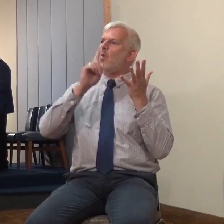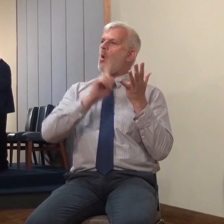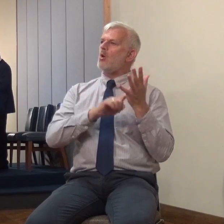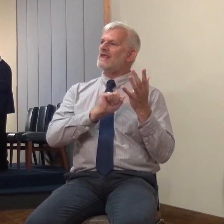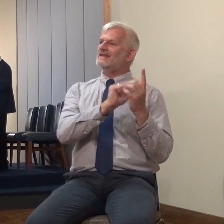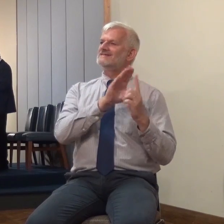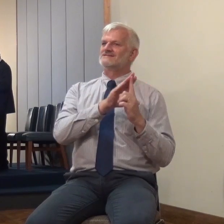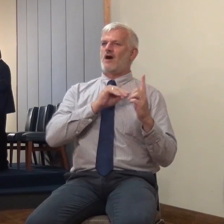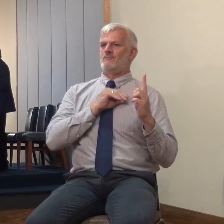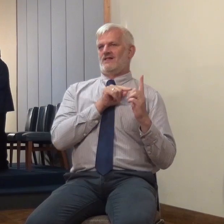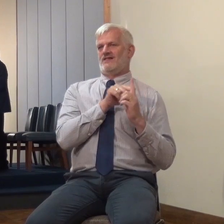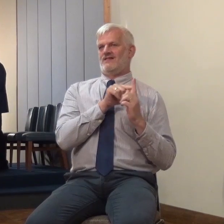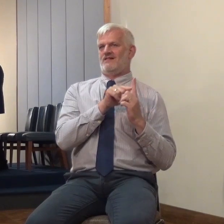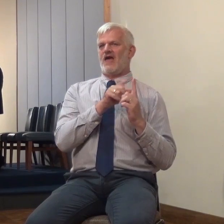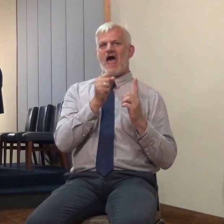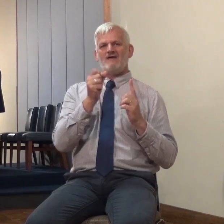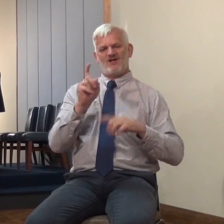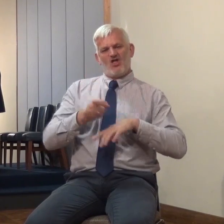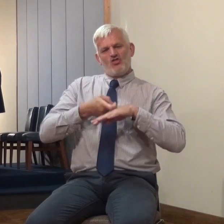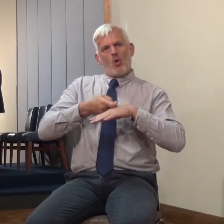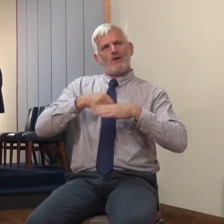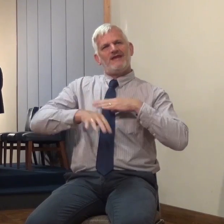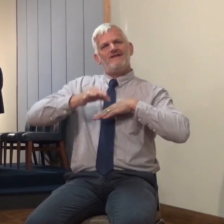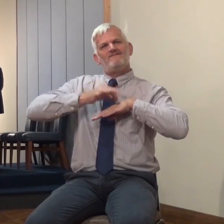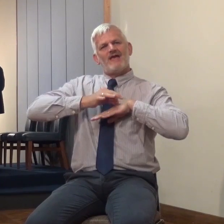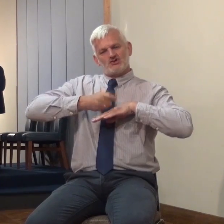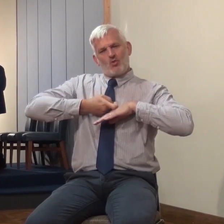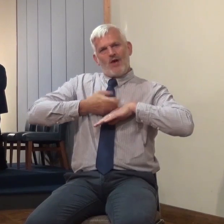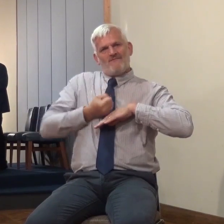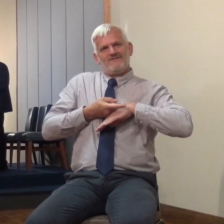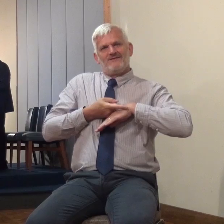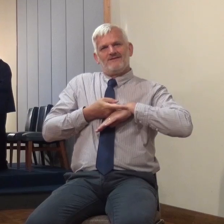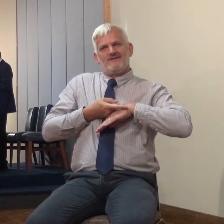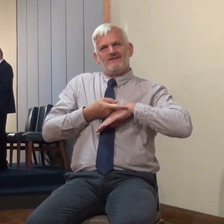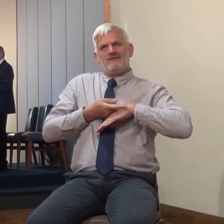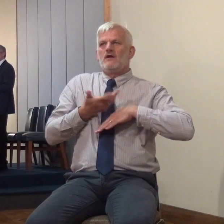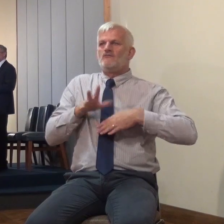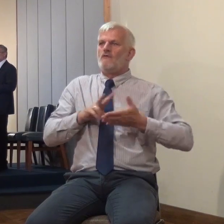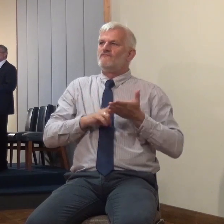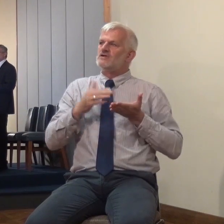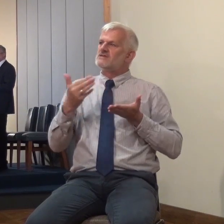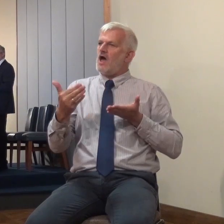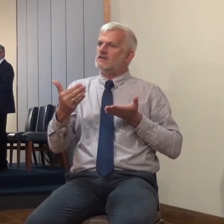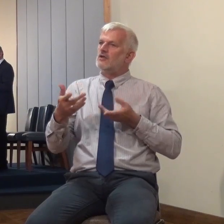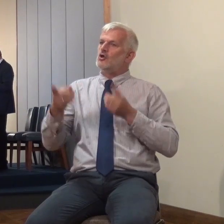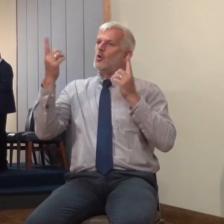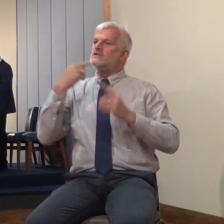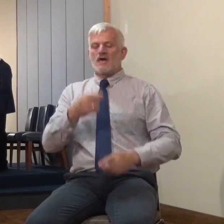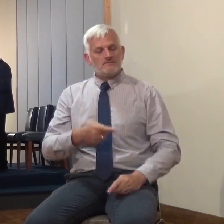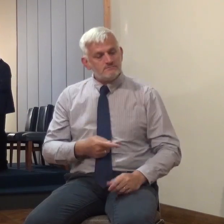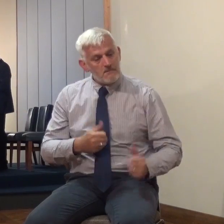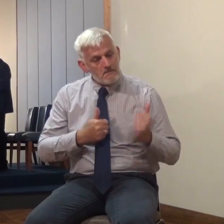of those words. We see in verse 9 that the Lord spoke to him, that my grace is sufficient